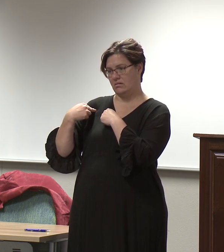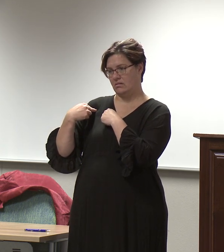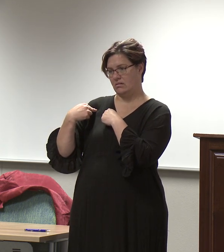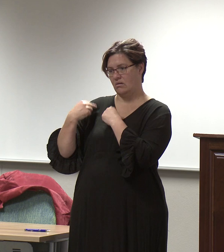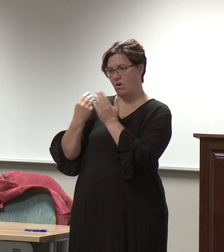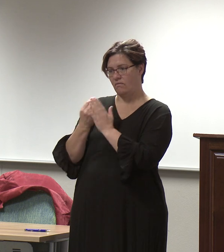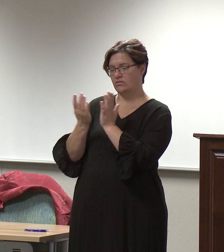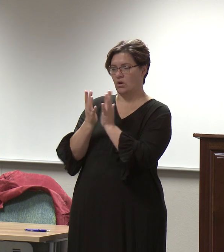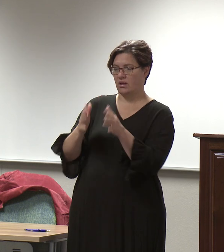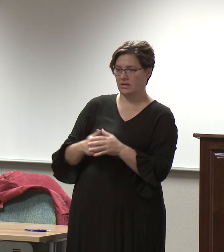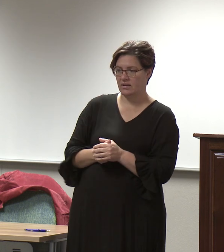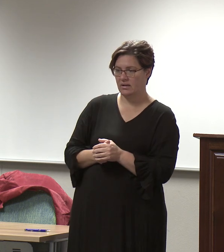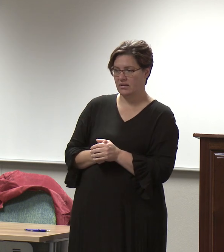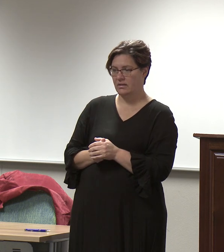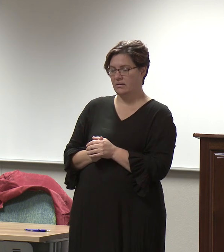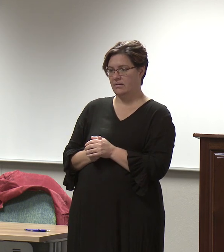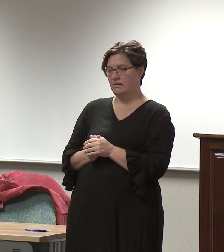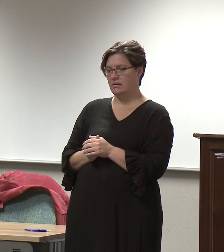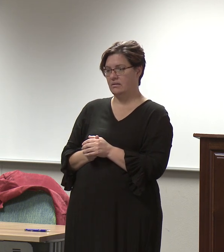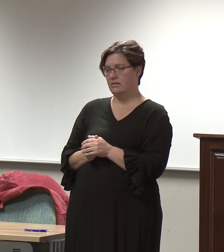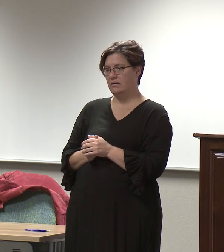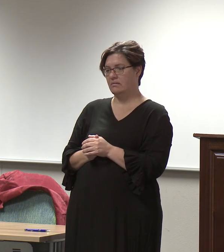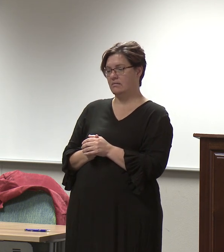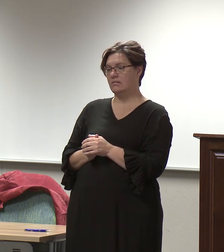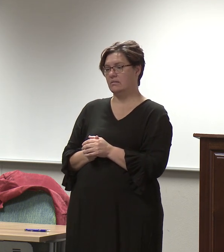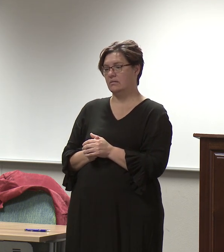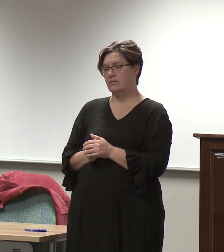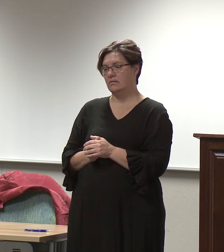of scholars. And so on. So that's what